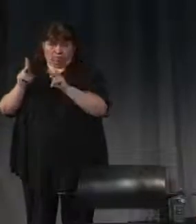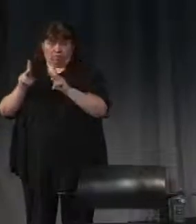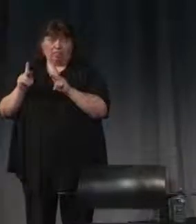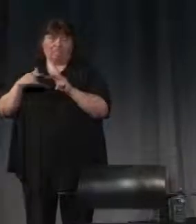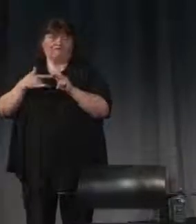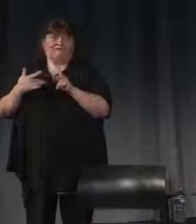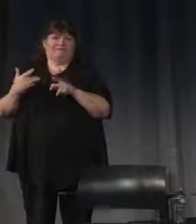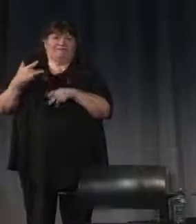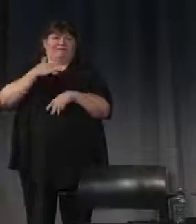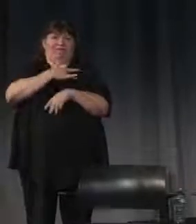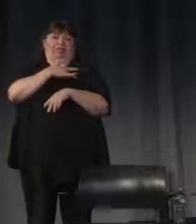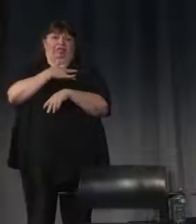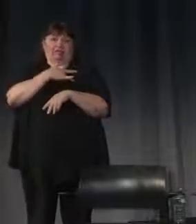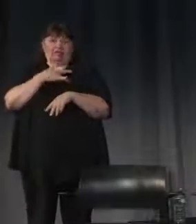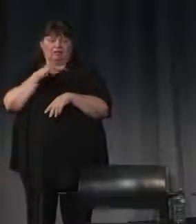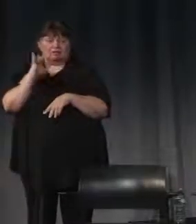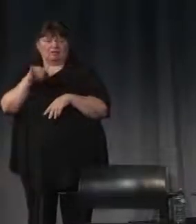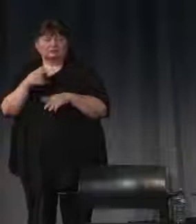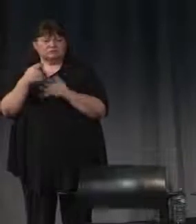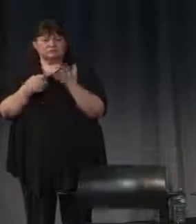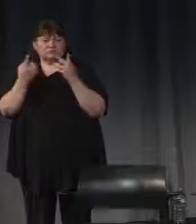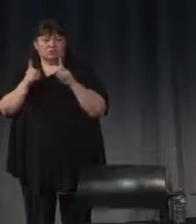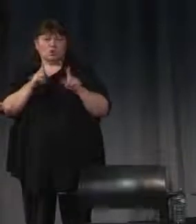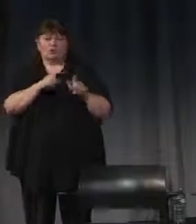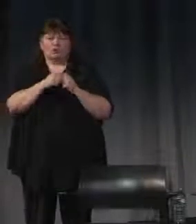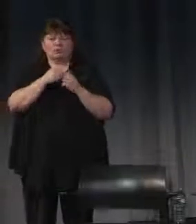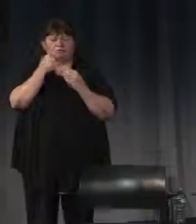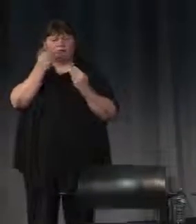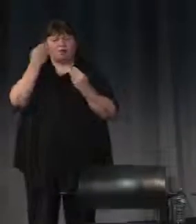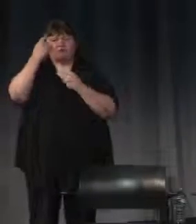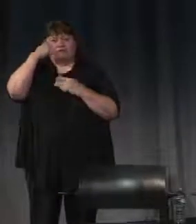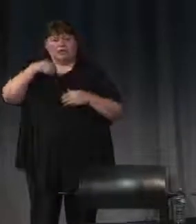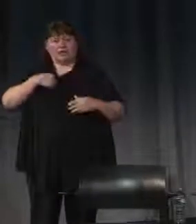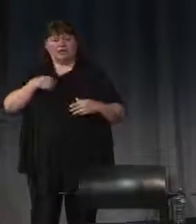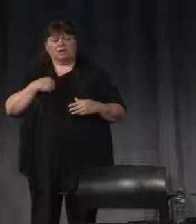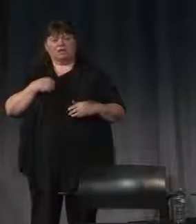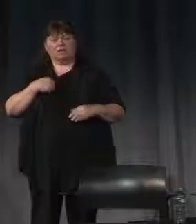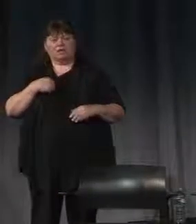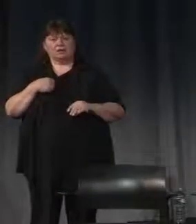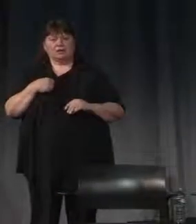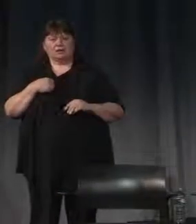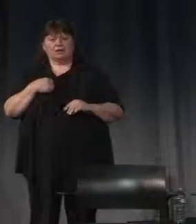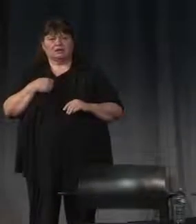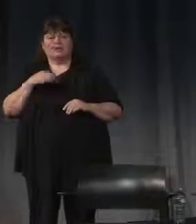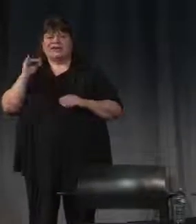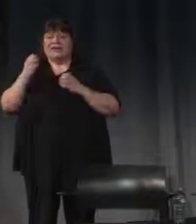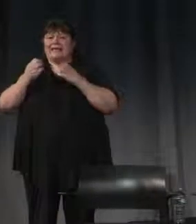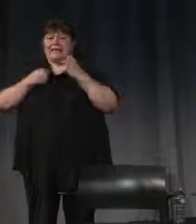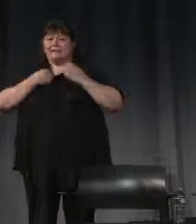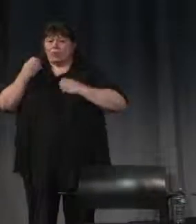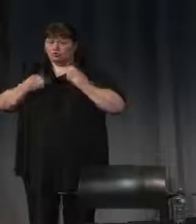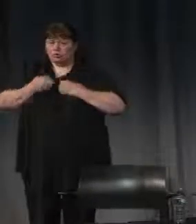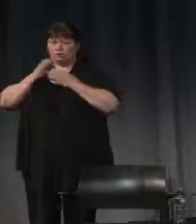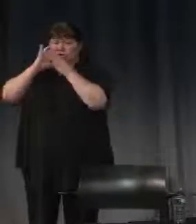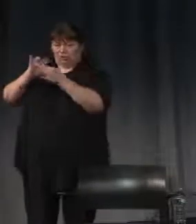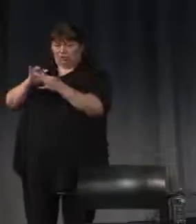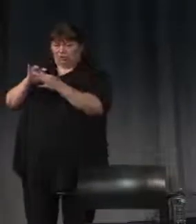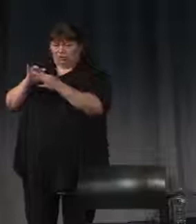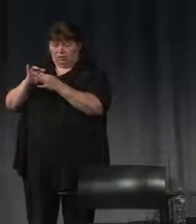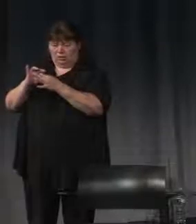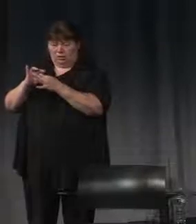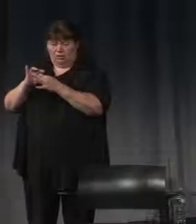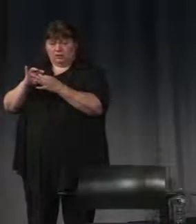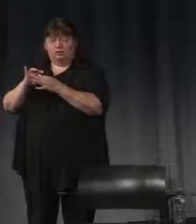feel things. I think that's kind of what's going on with memory for music, is that it's an emotional memory, and so we have the